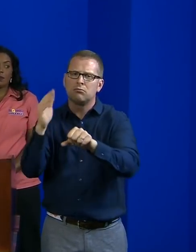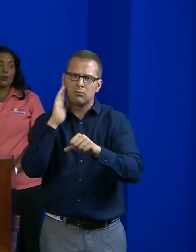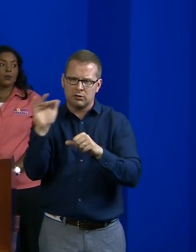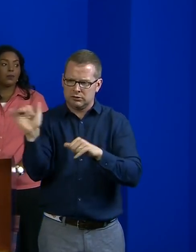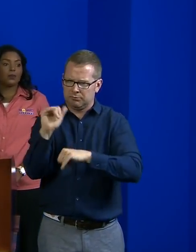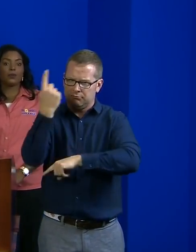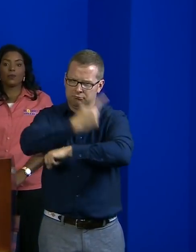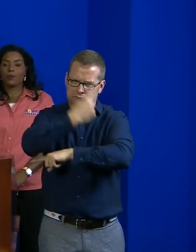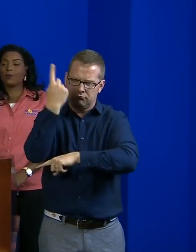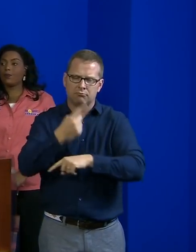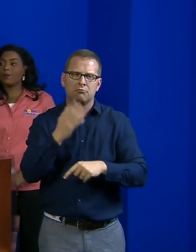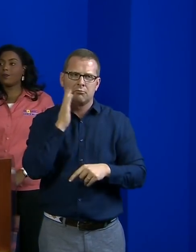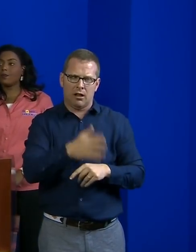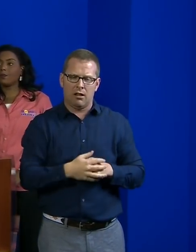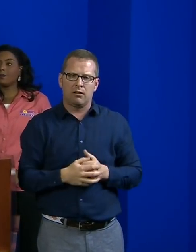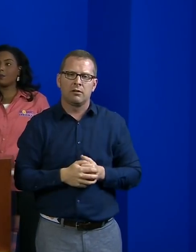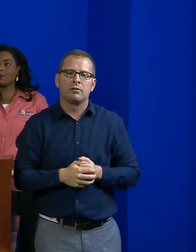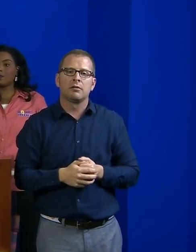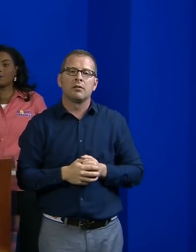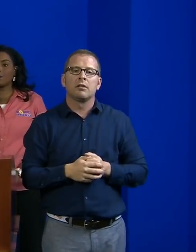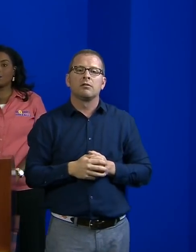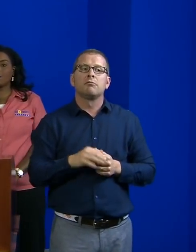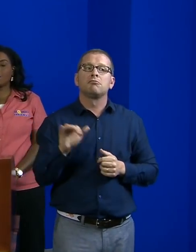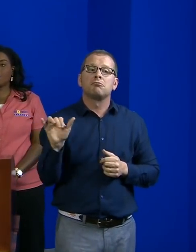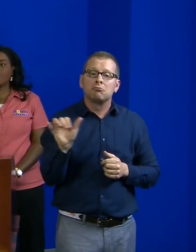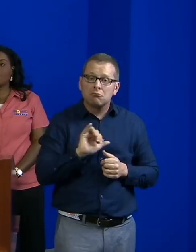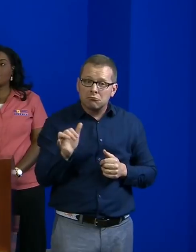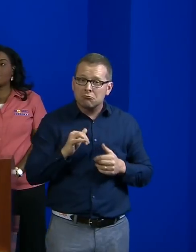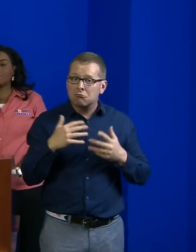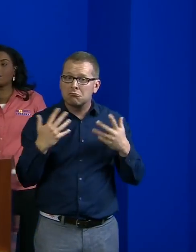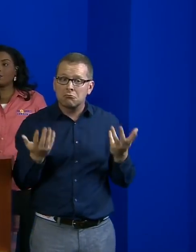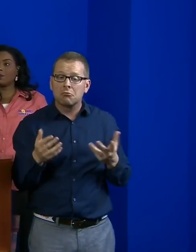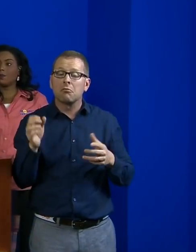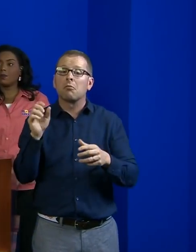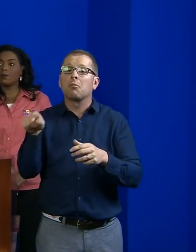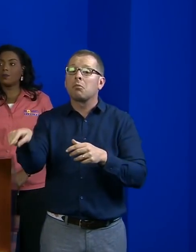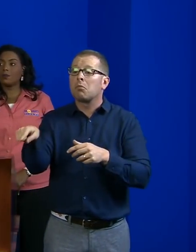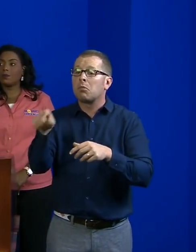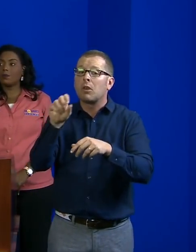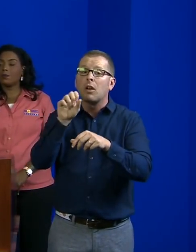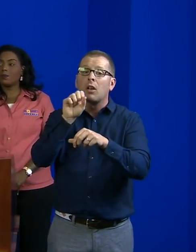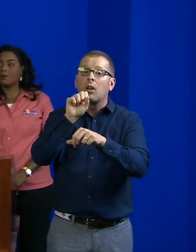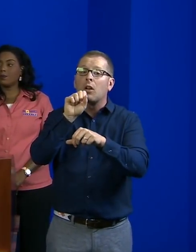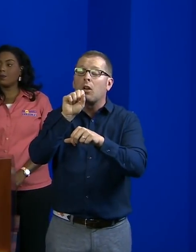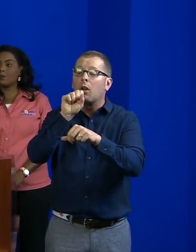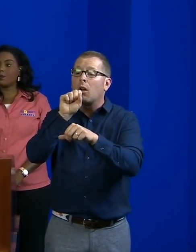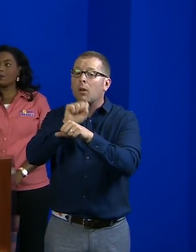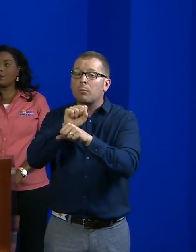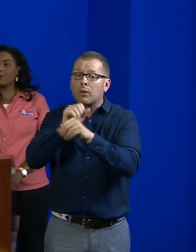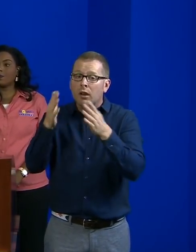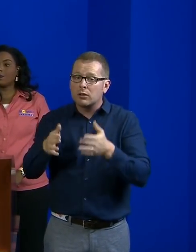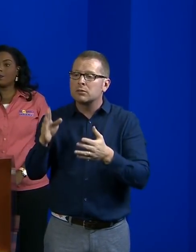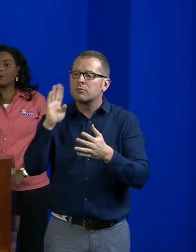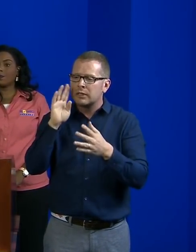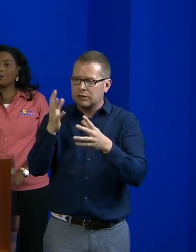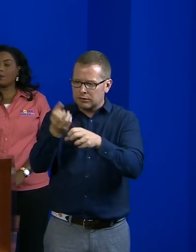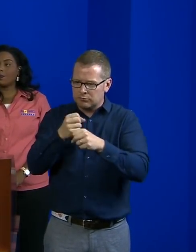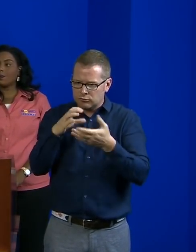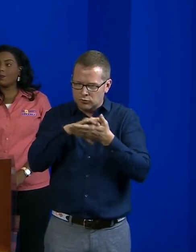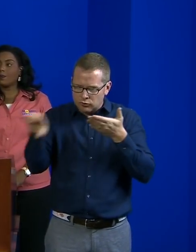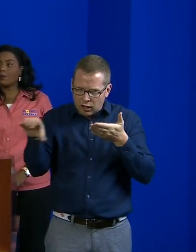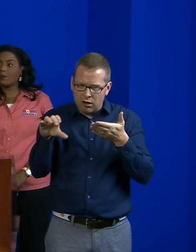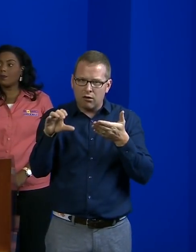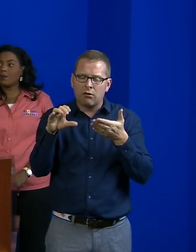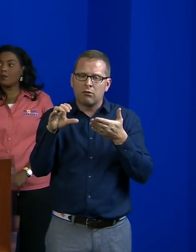addition, those employees who receive manual and paper checks, measures have been taken to make those checks